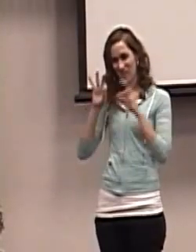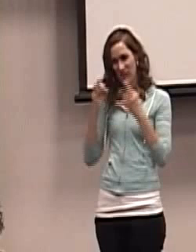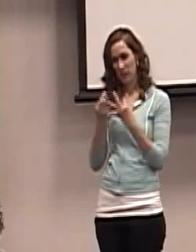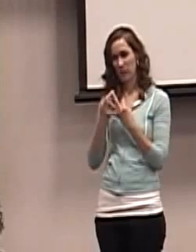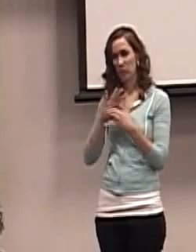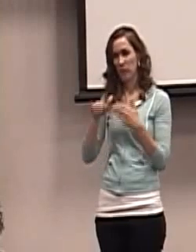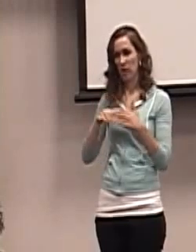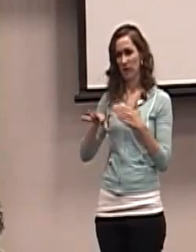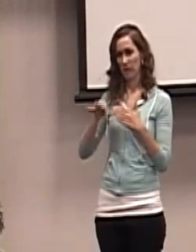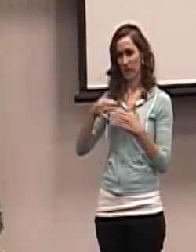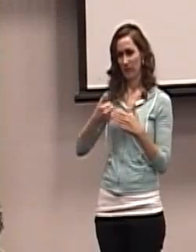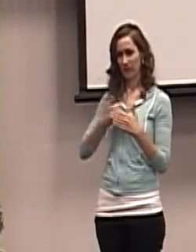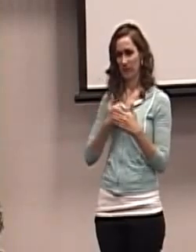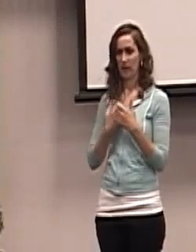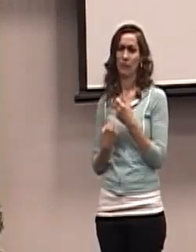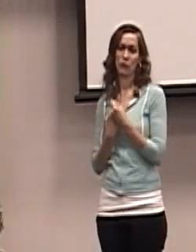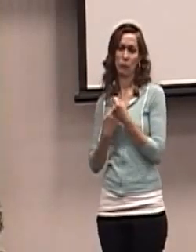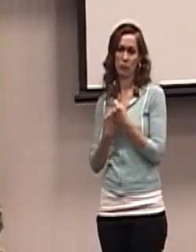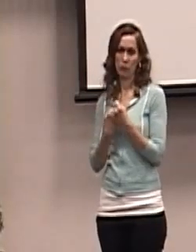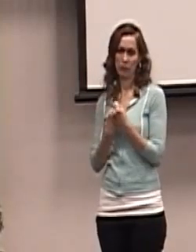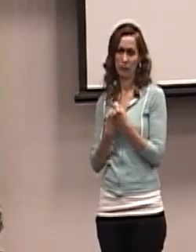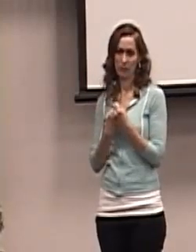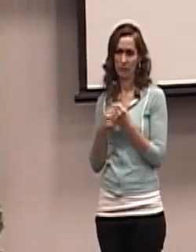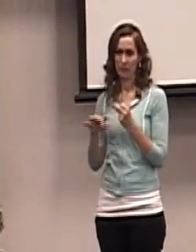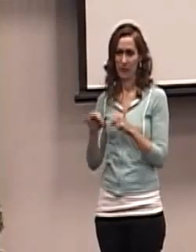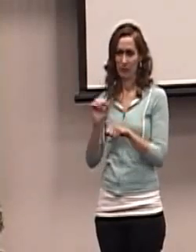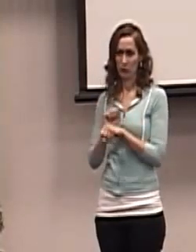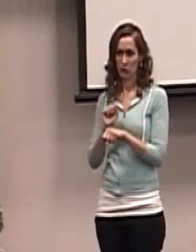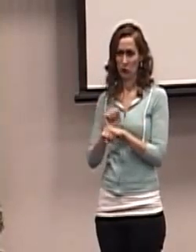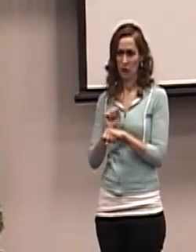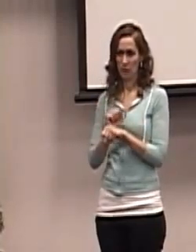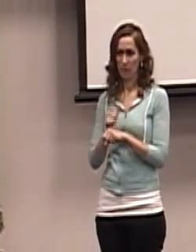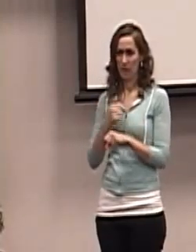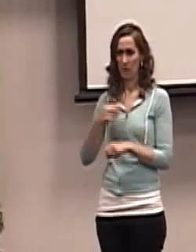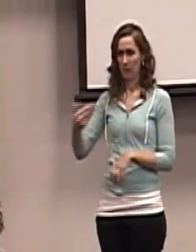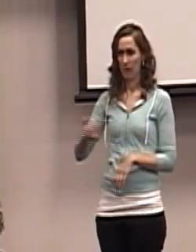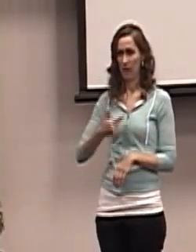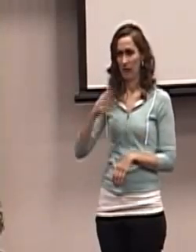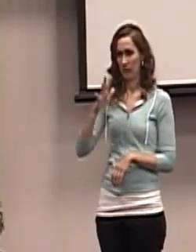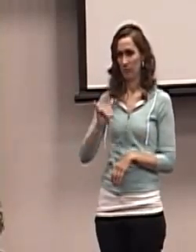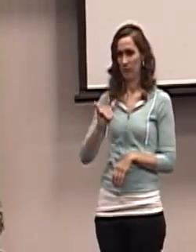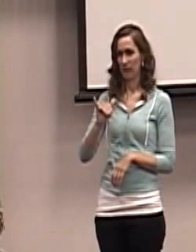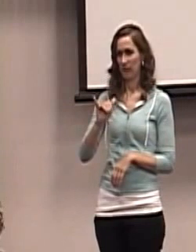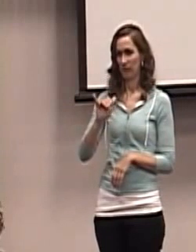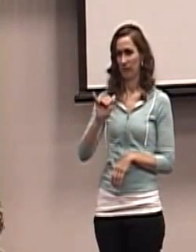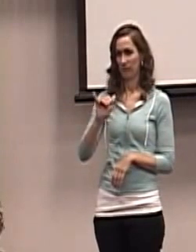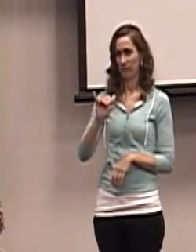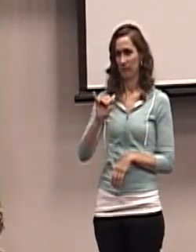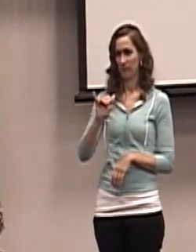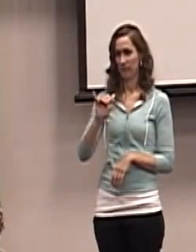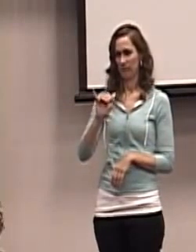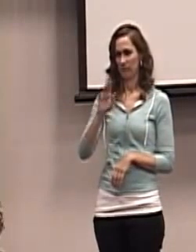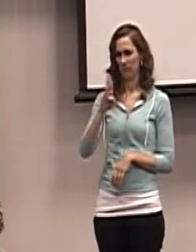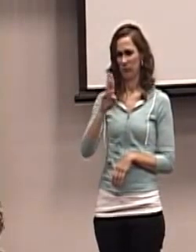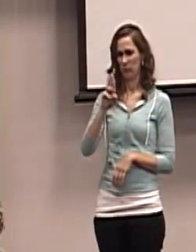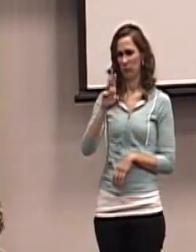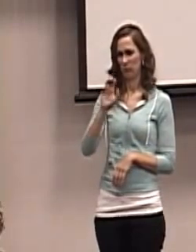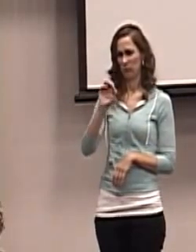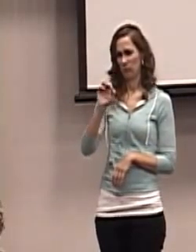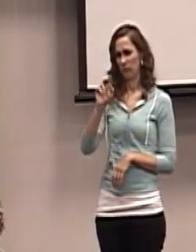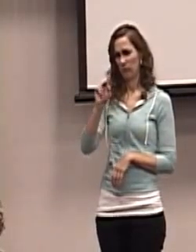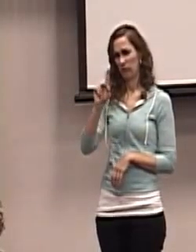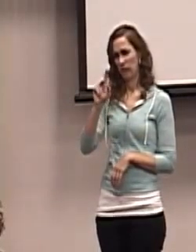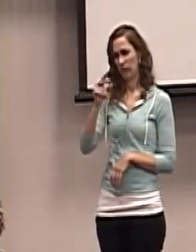In my case, I was hired by Brookhaven National Laboratories about a week before we